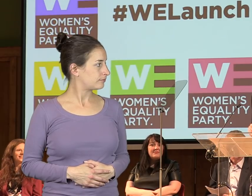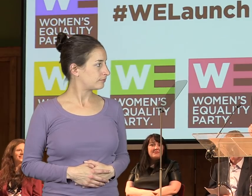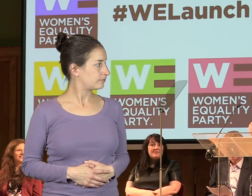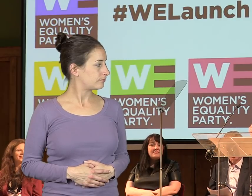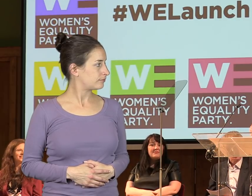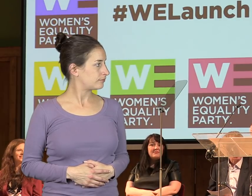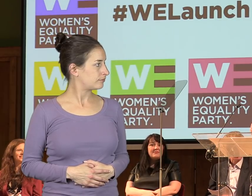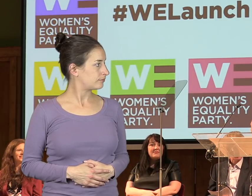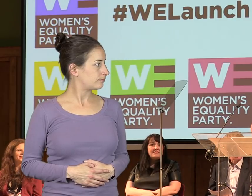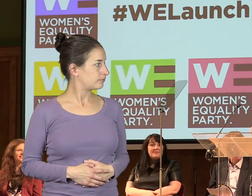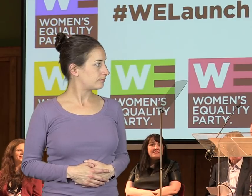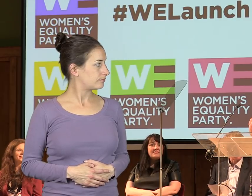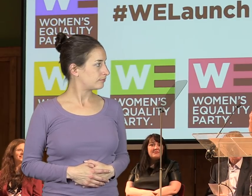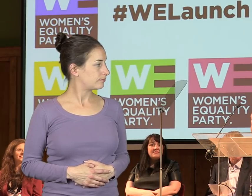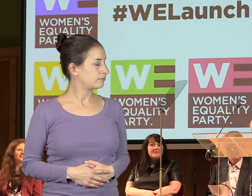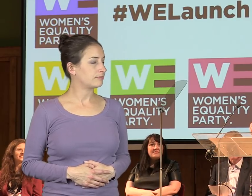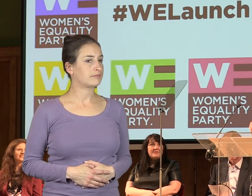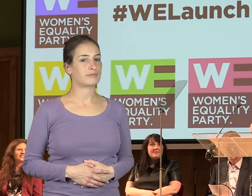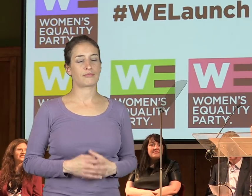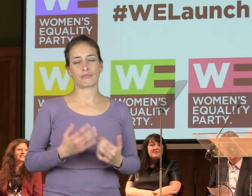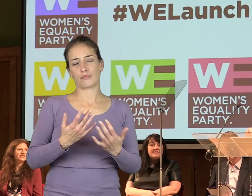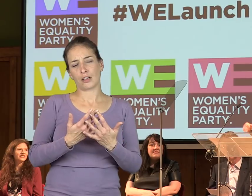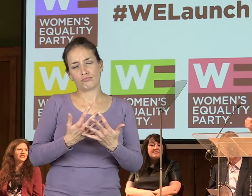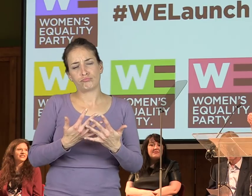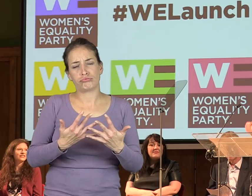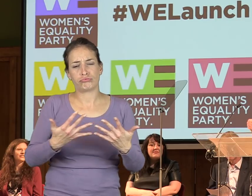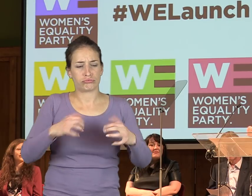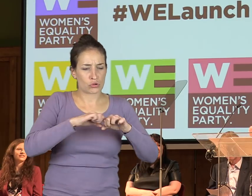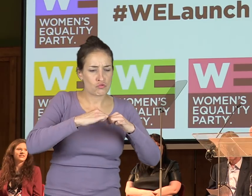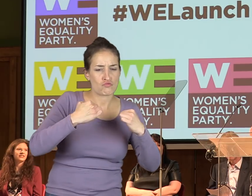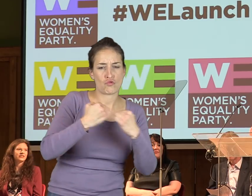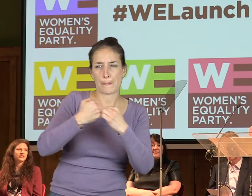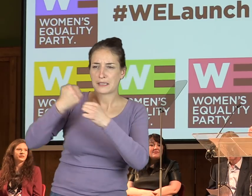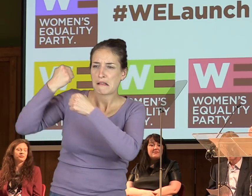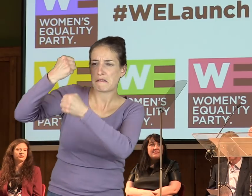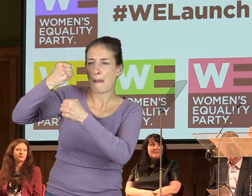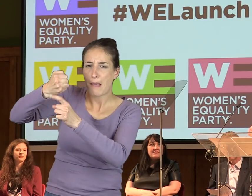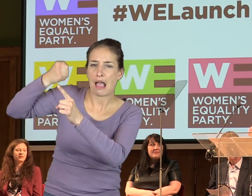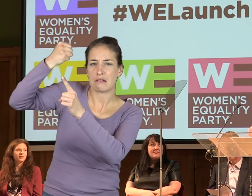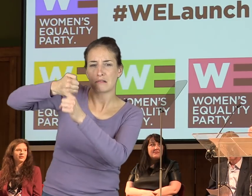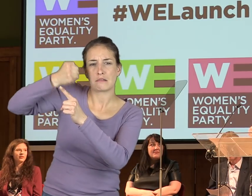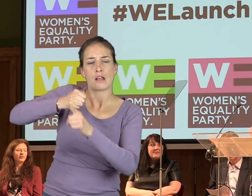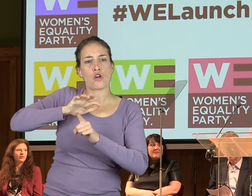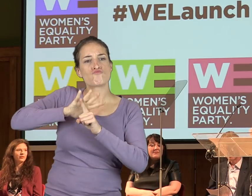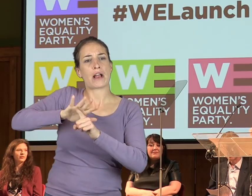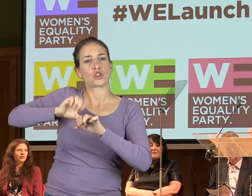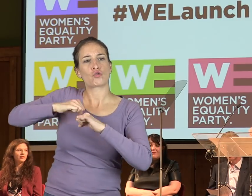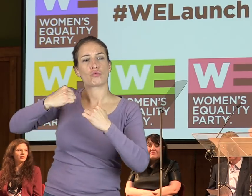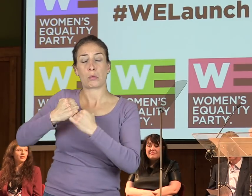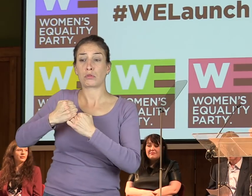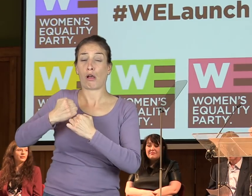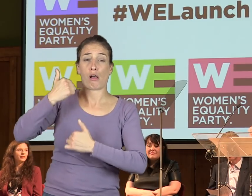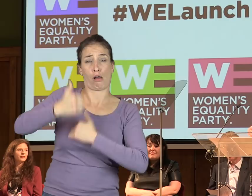A great many pressure groups and campaigners and individuals have made great progress in fighting for the rights of women in all areas of